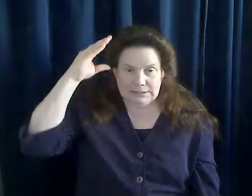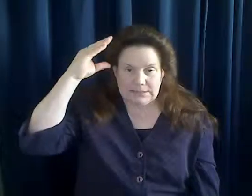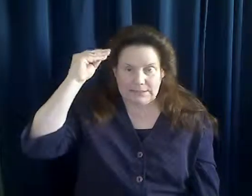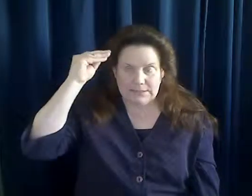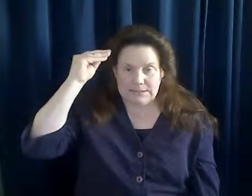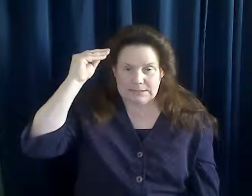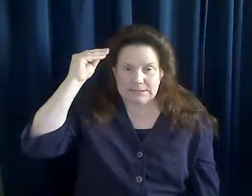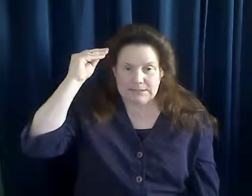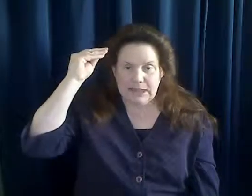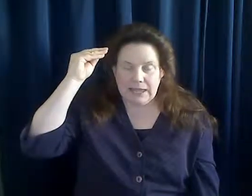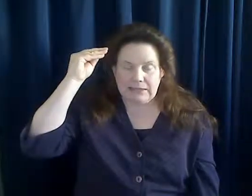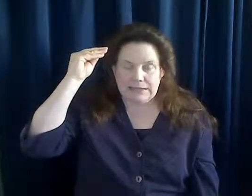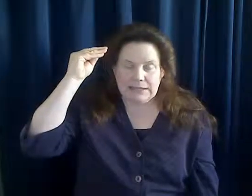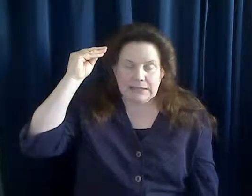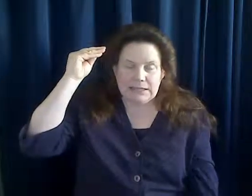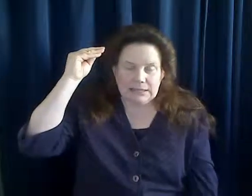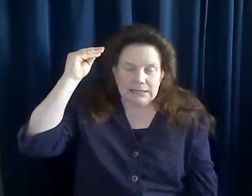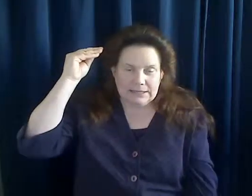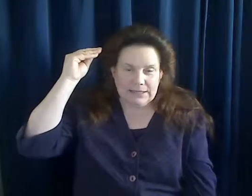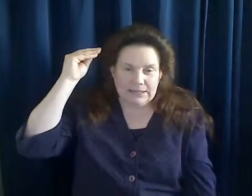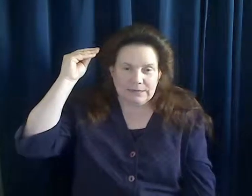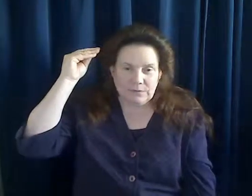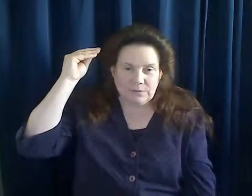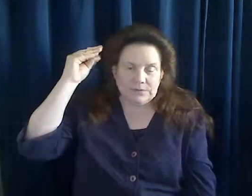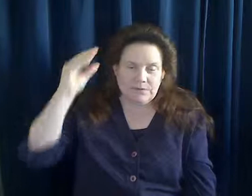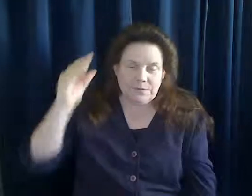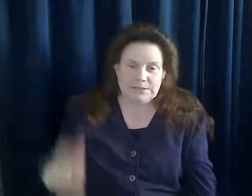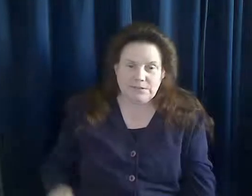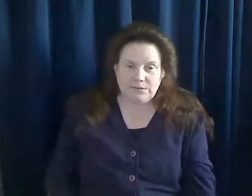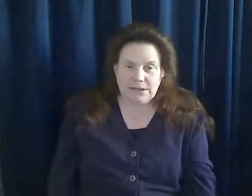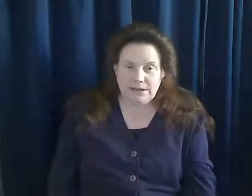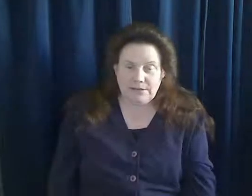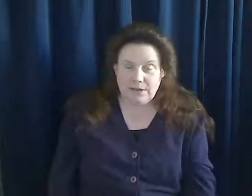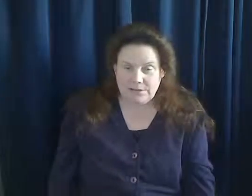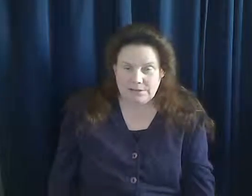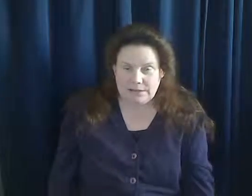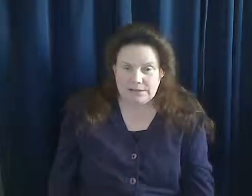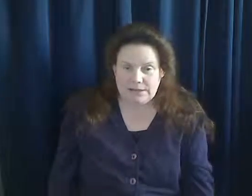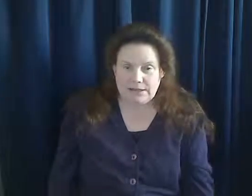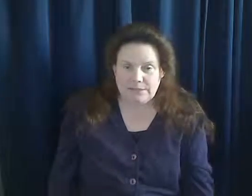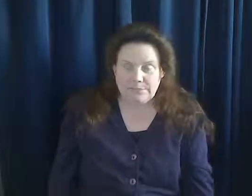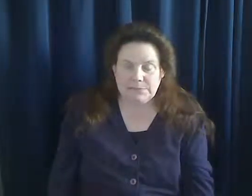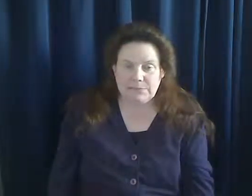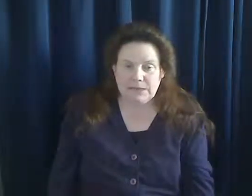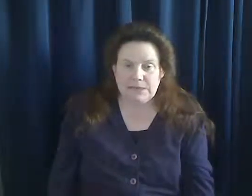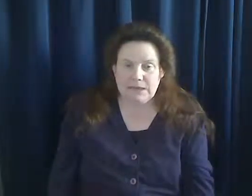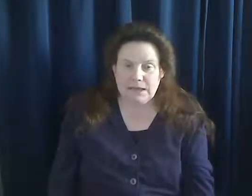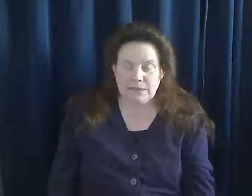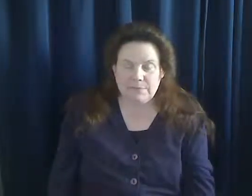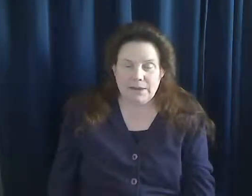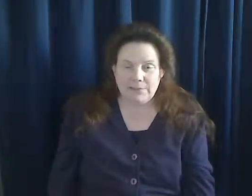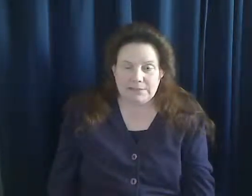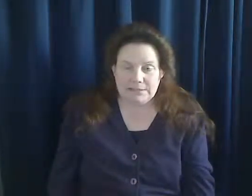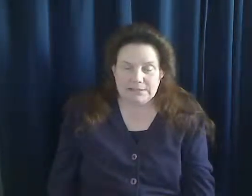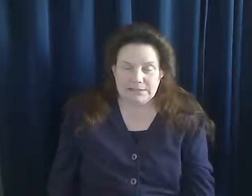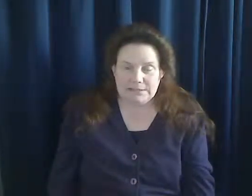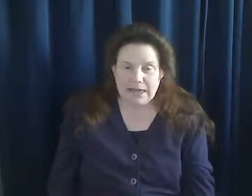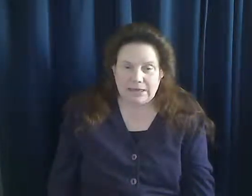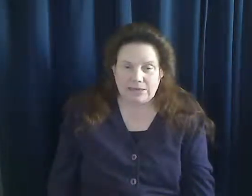like this. And again, reading from history of how signs developed, my reading is that